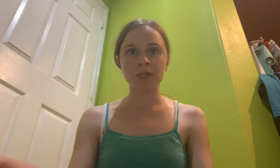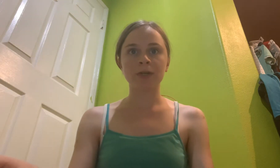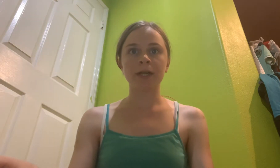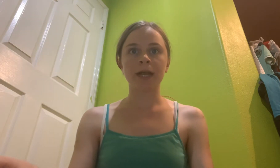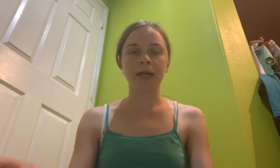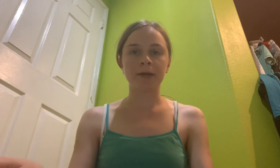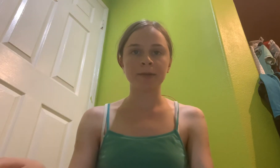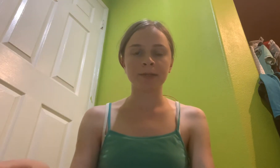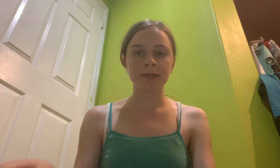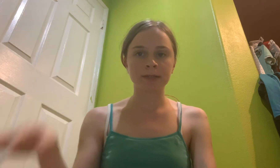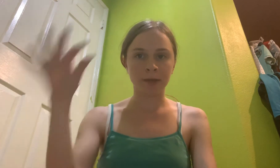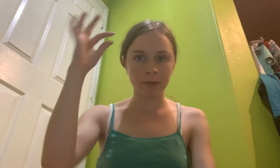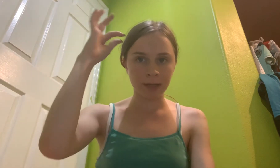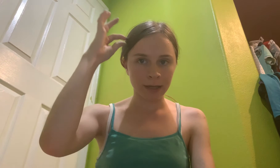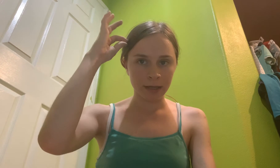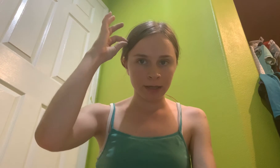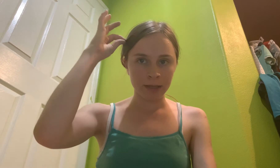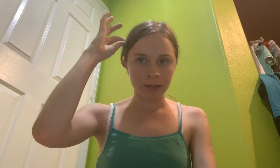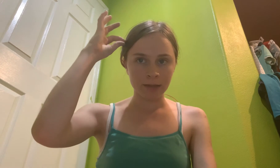Short hair. So